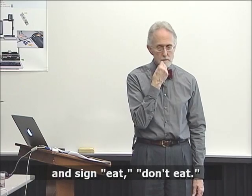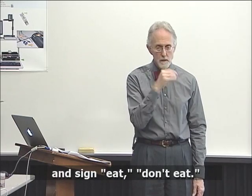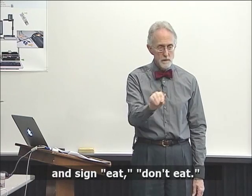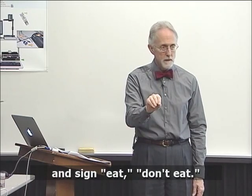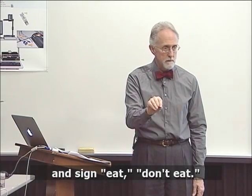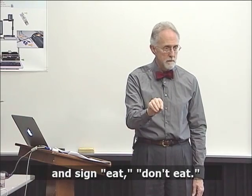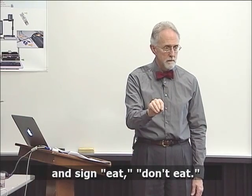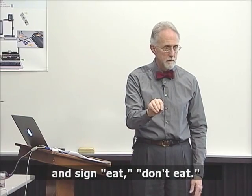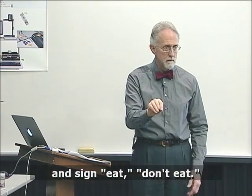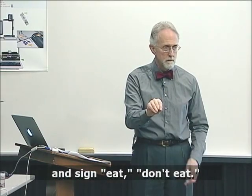don't eat.